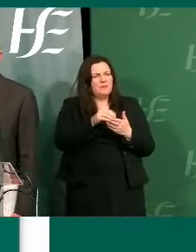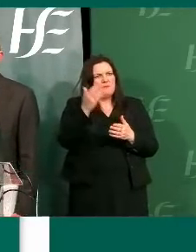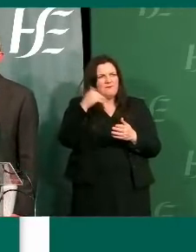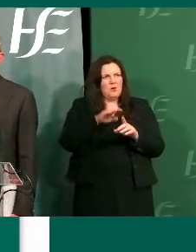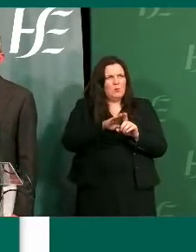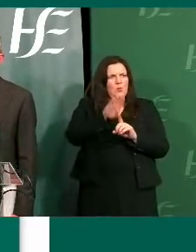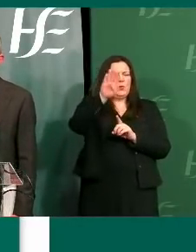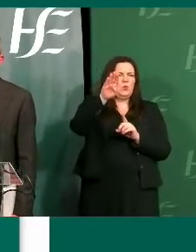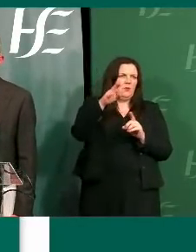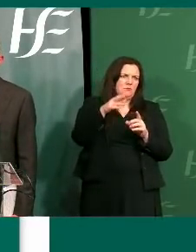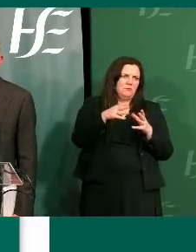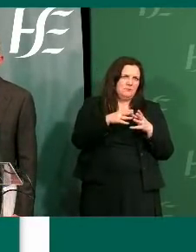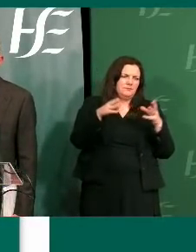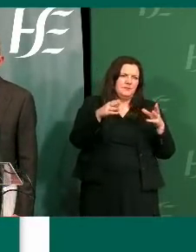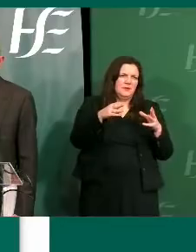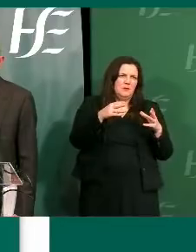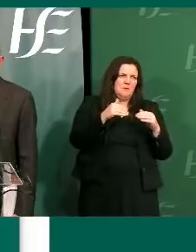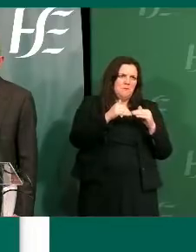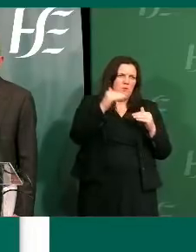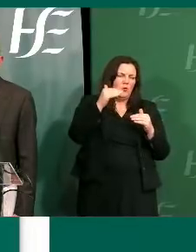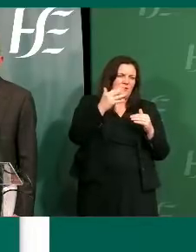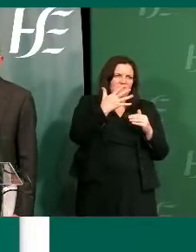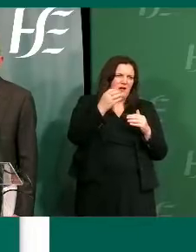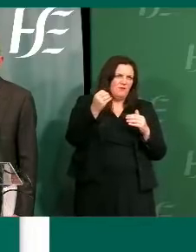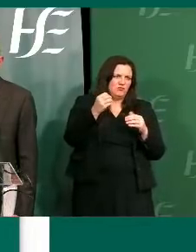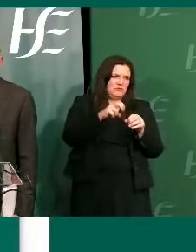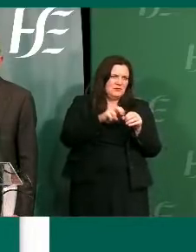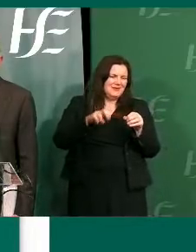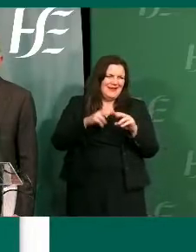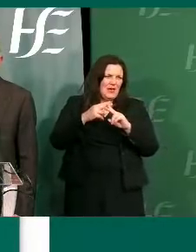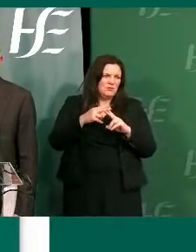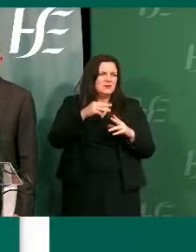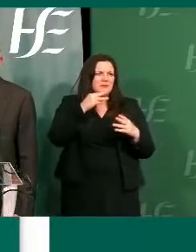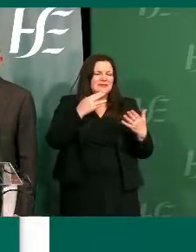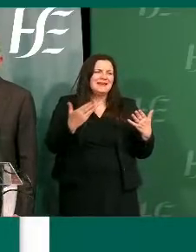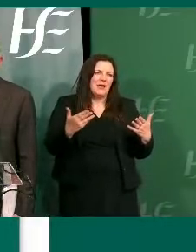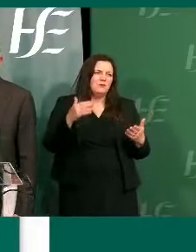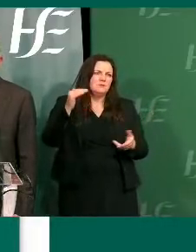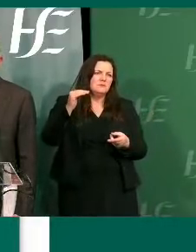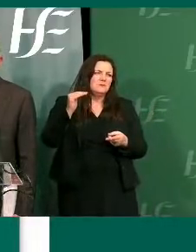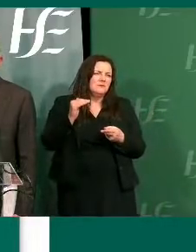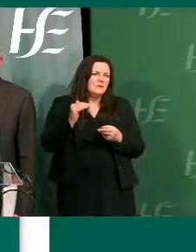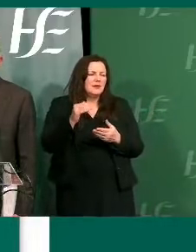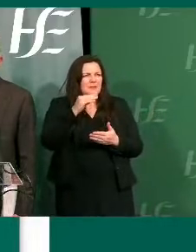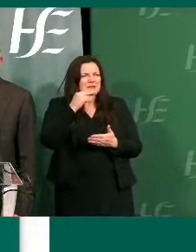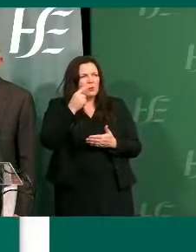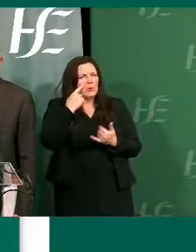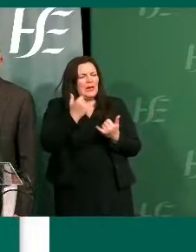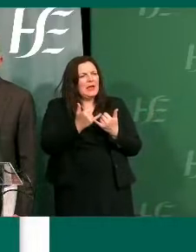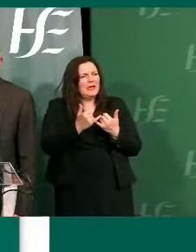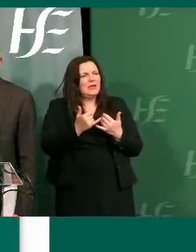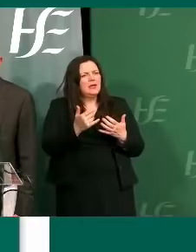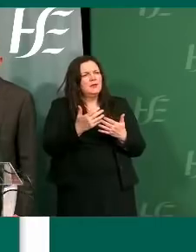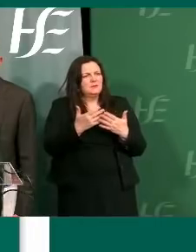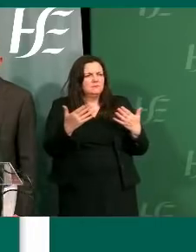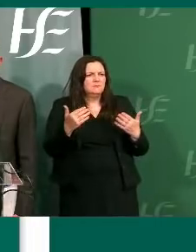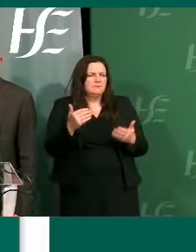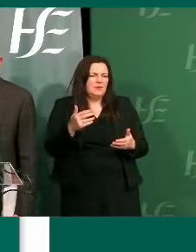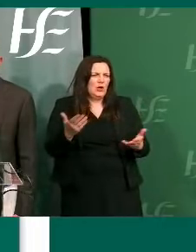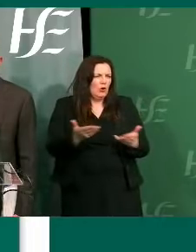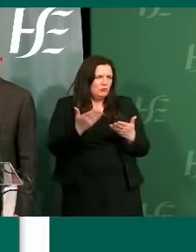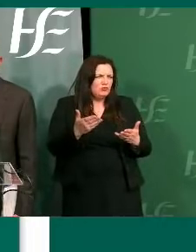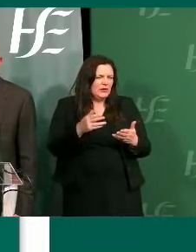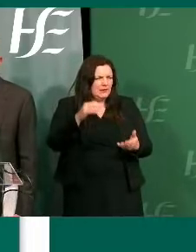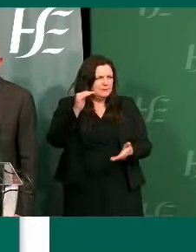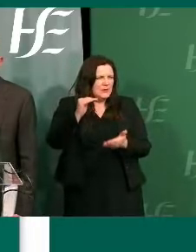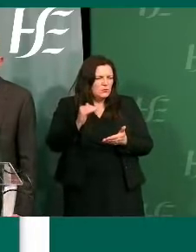COVID up just over 500 a few weeks ago. It's now fallen to just below 200. That's an encouraging sign.